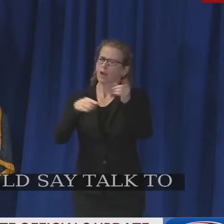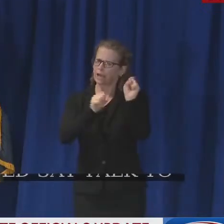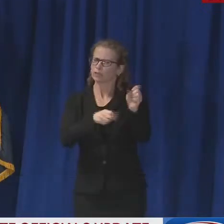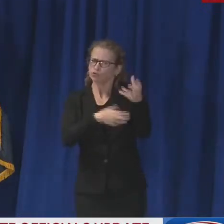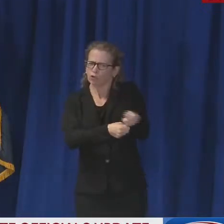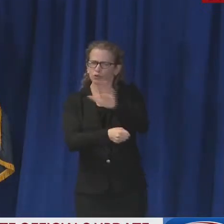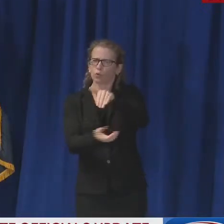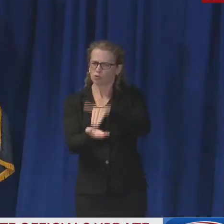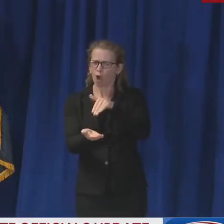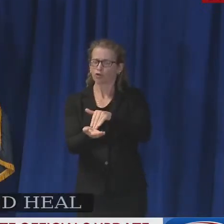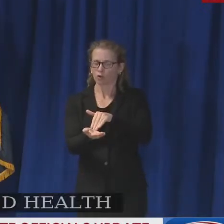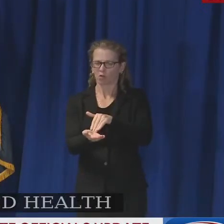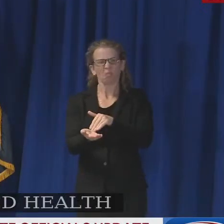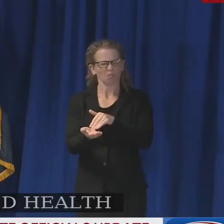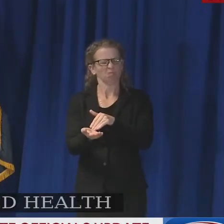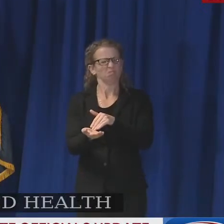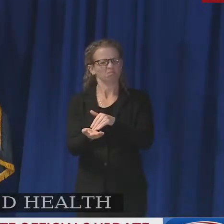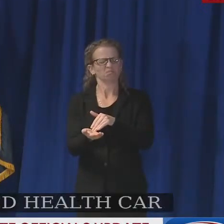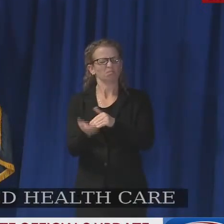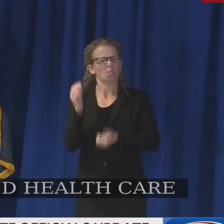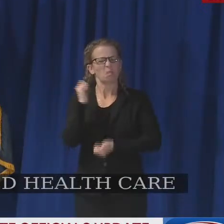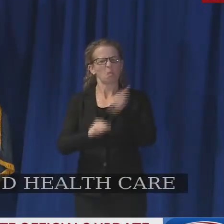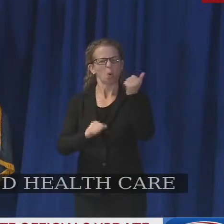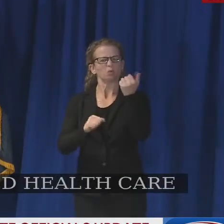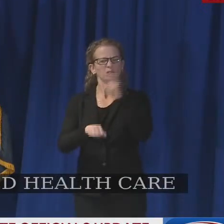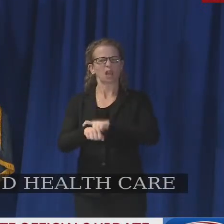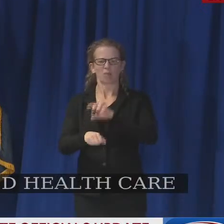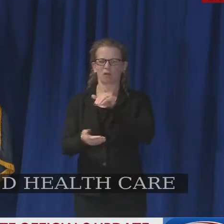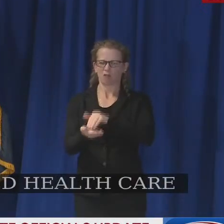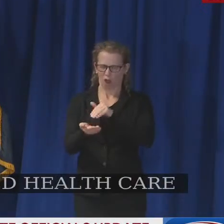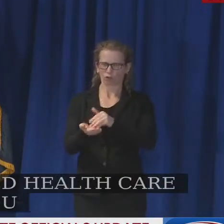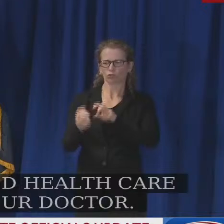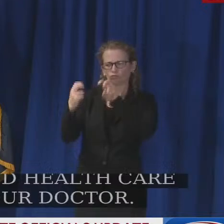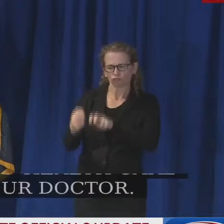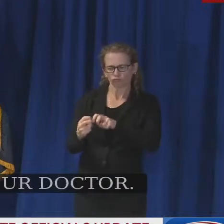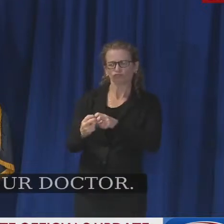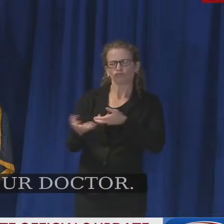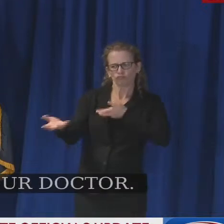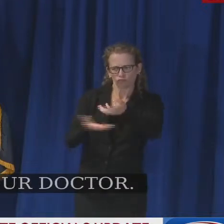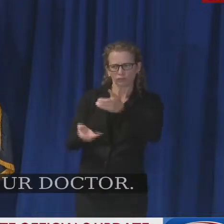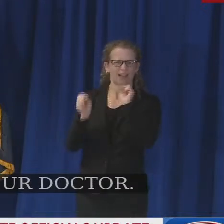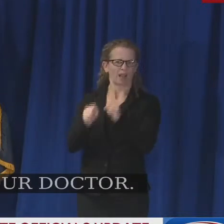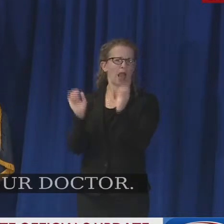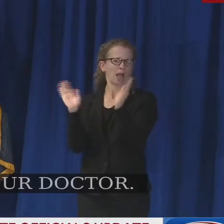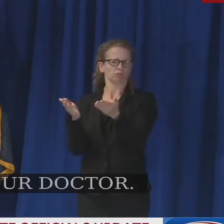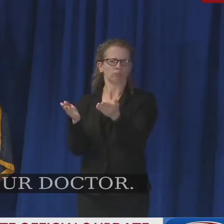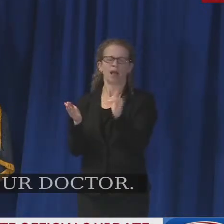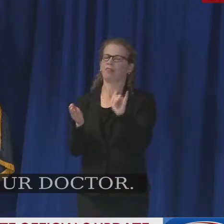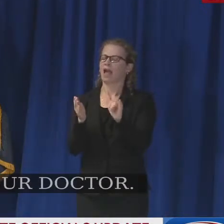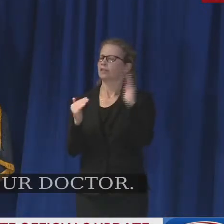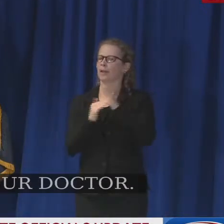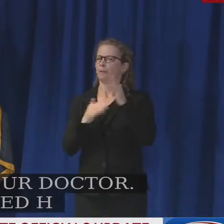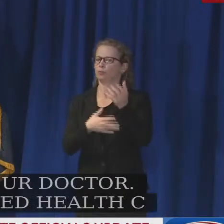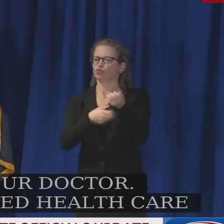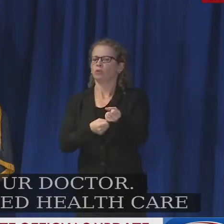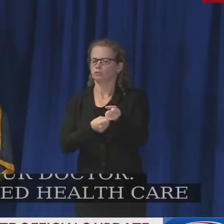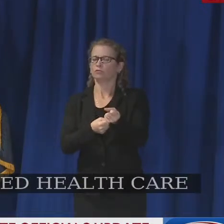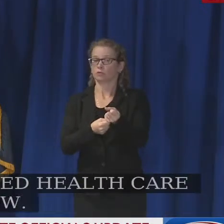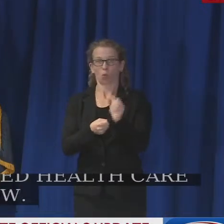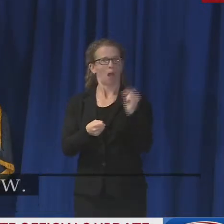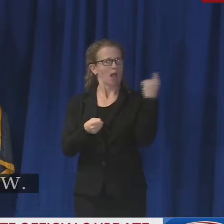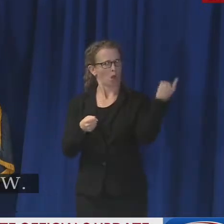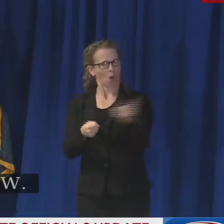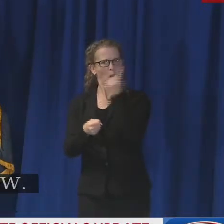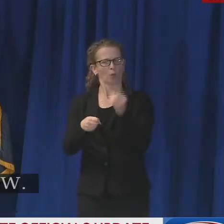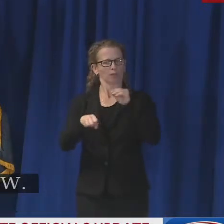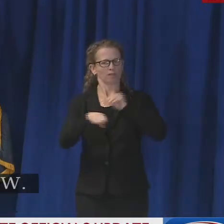know, 99 times out of 100, they're going to have that conversation, and the doctor will be able to talk to them. That's the most trusted voice here. And so that's the number one piece of advice I always